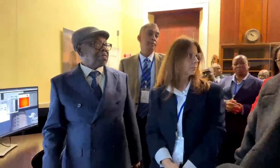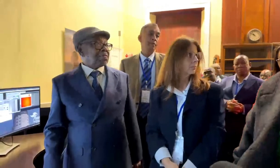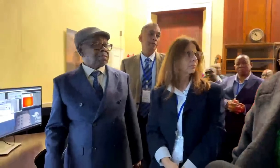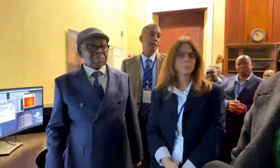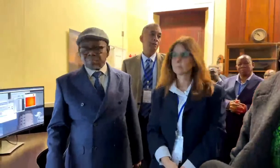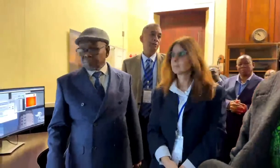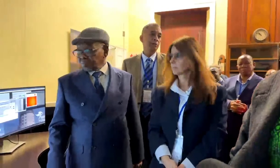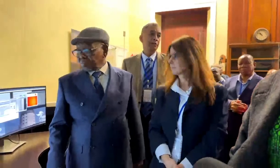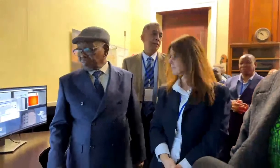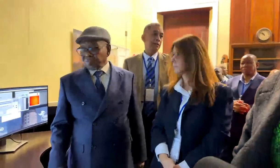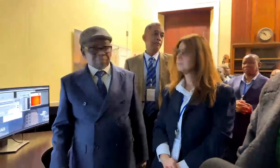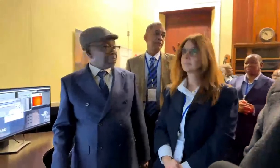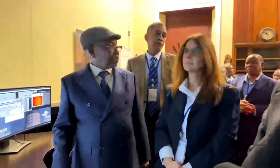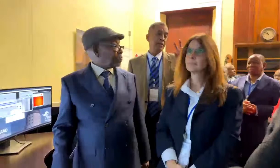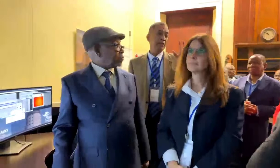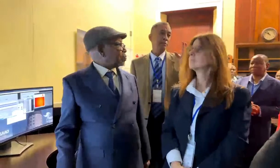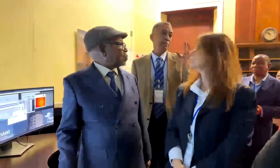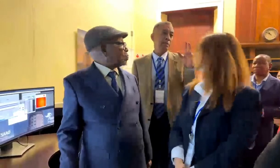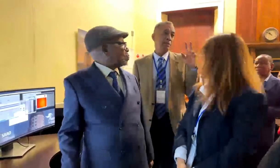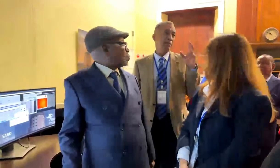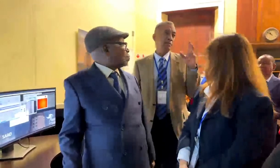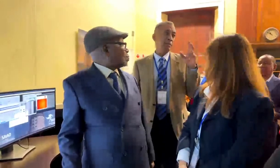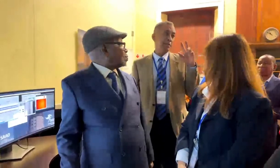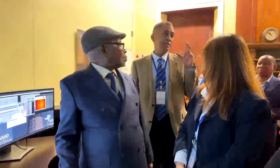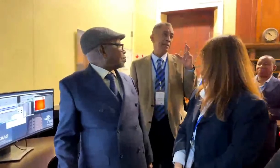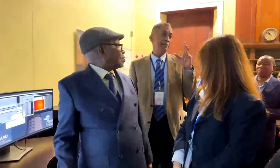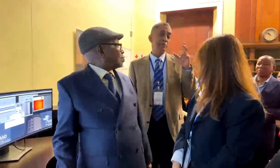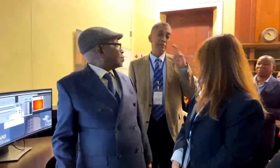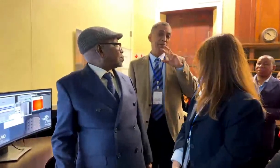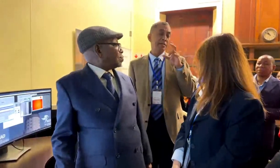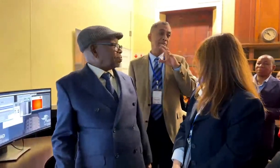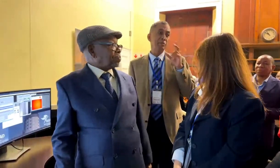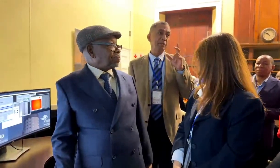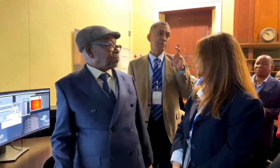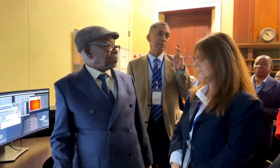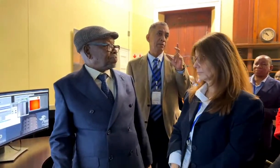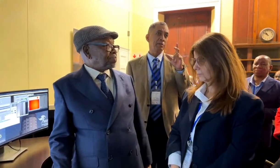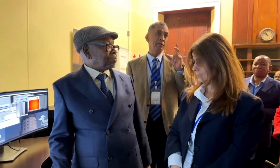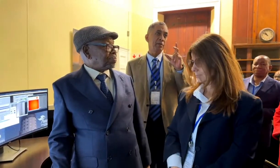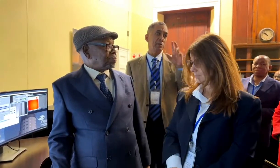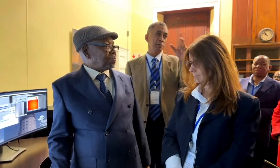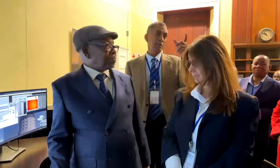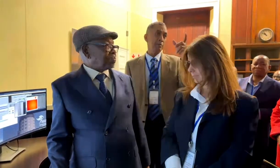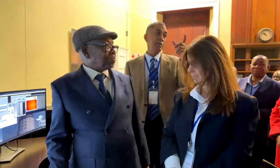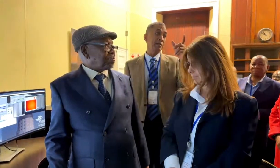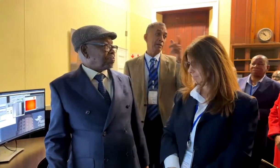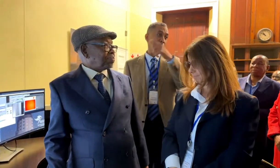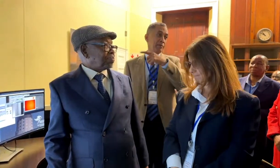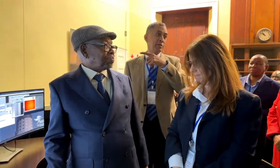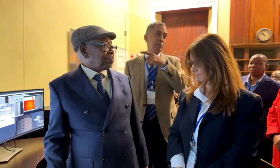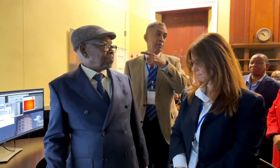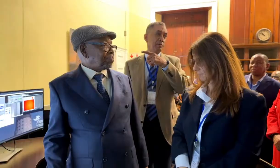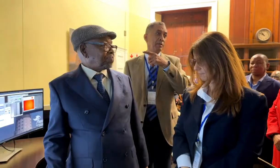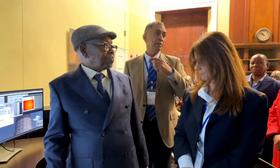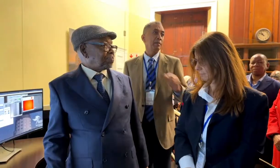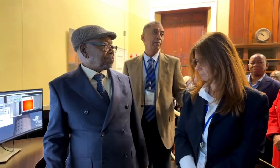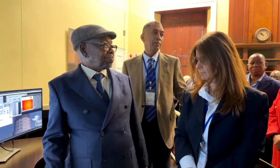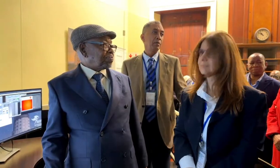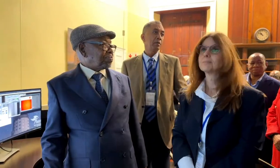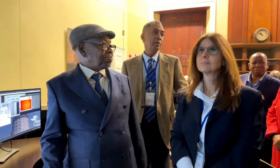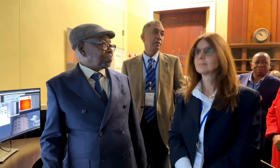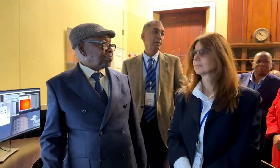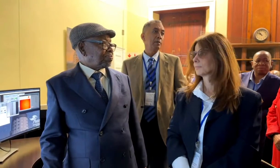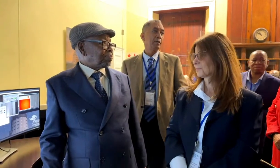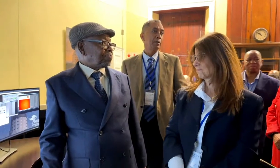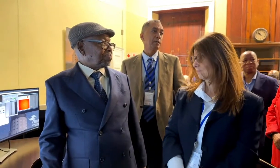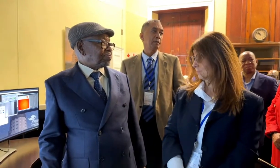computer. And will the radio telescope, the SKA, work on the same principles of that you be able to derive on this one? They can also control